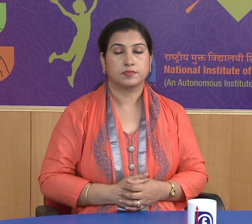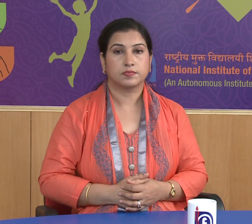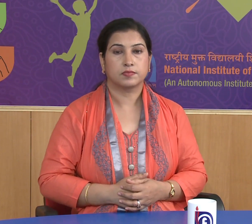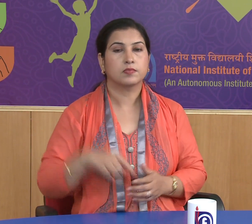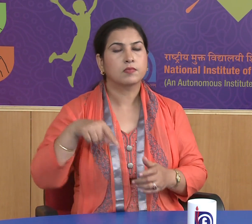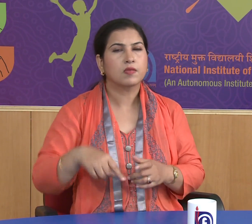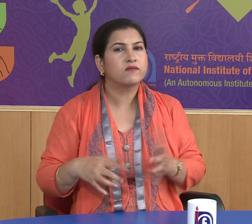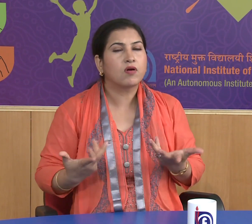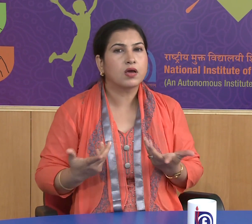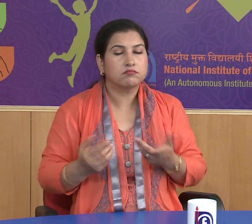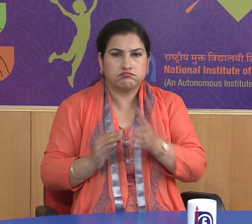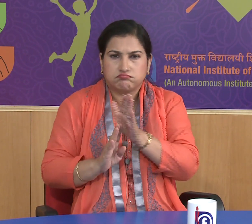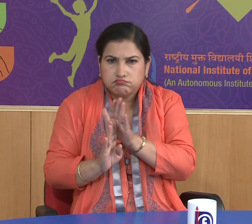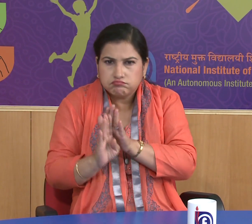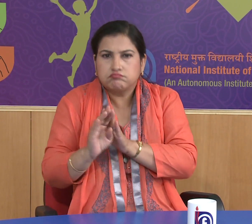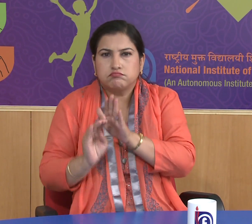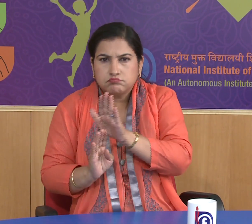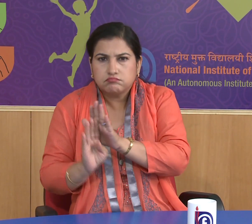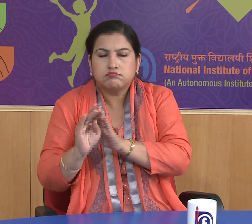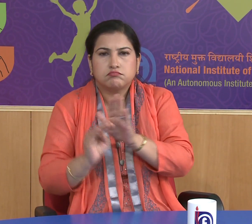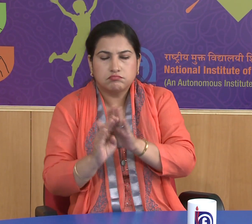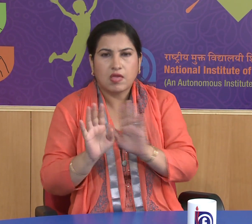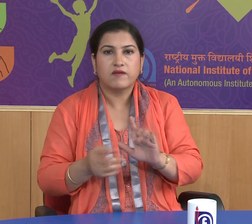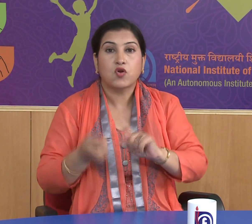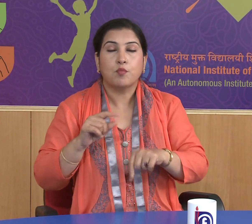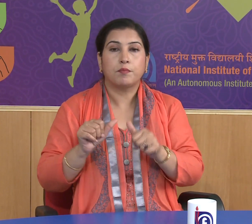belong to developing countries of Asia and Africa.